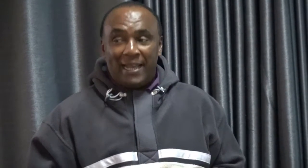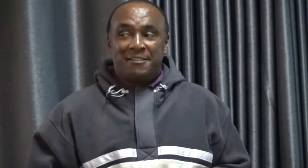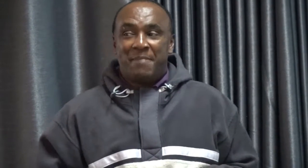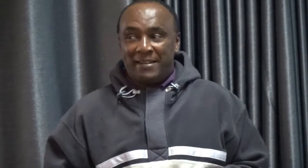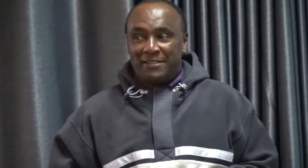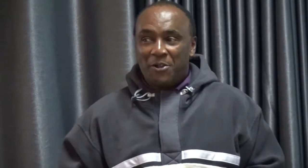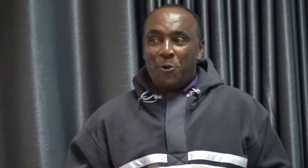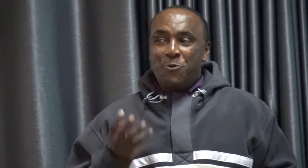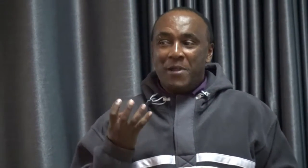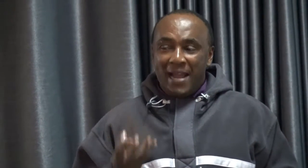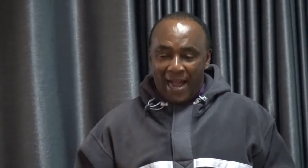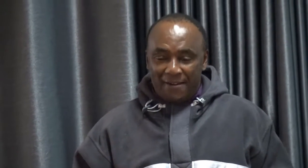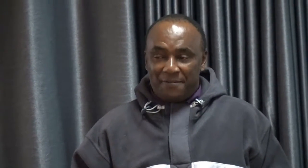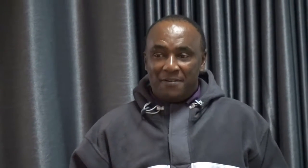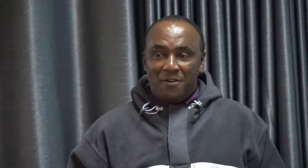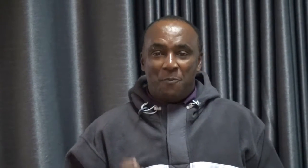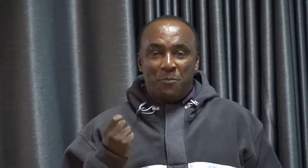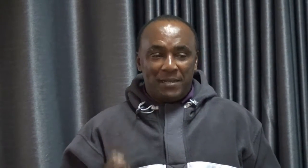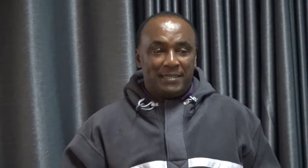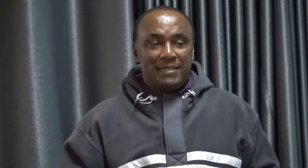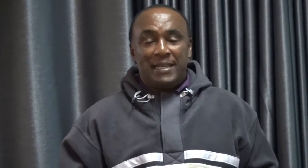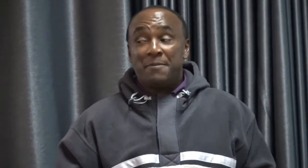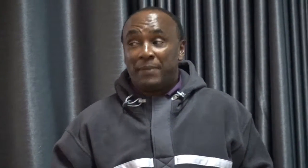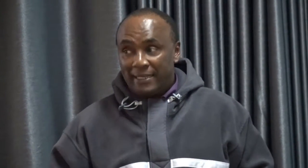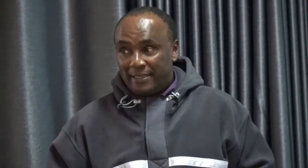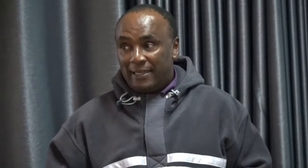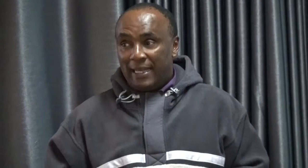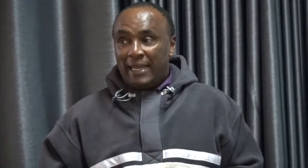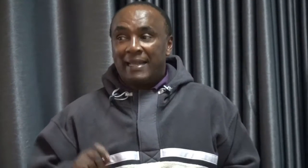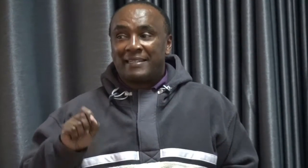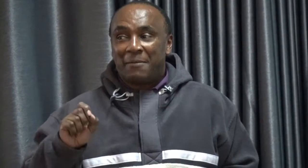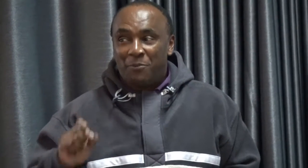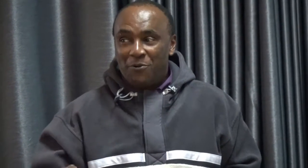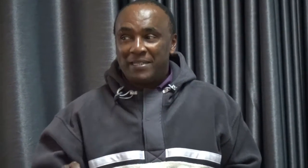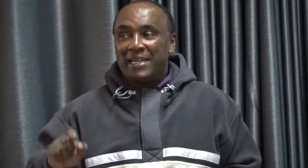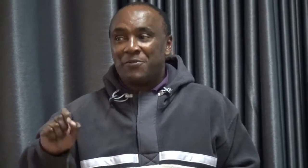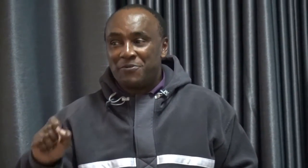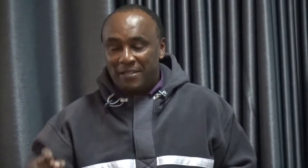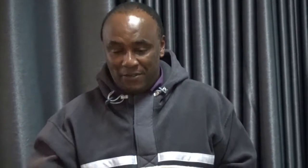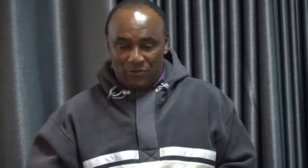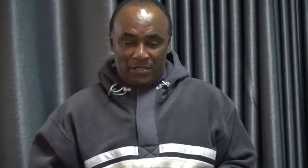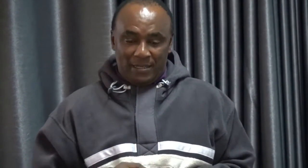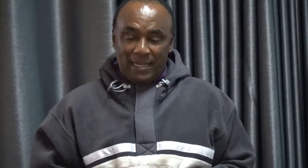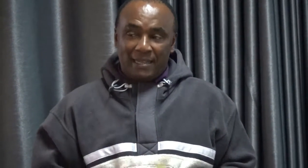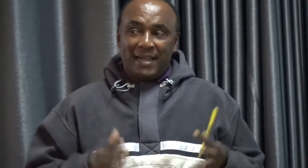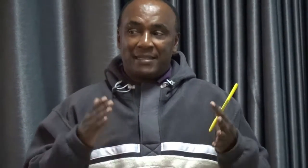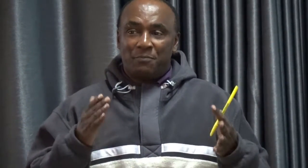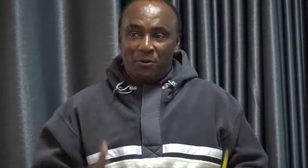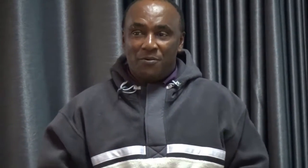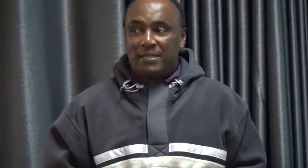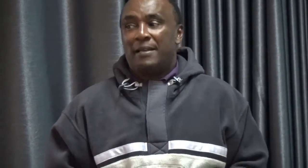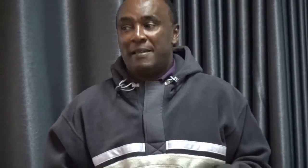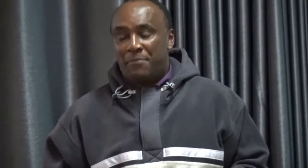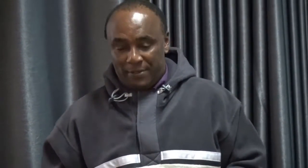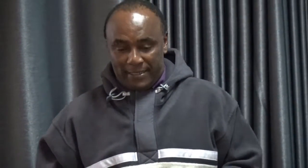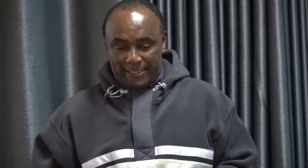Policy as barriers. Do we have policies in place that support inclusive education, that